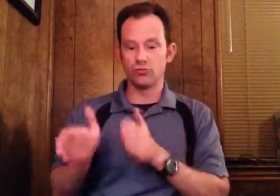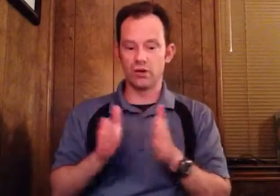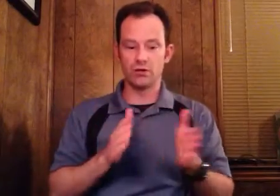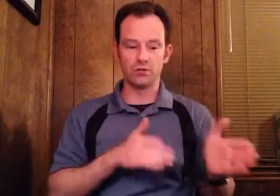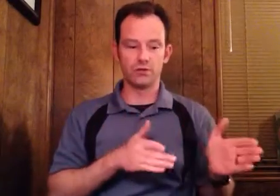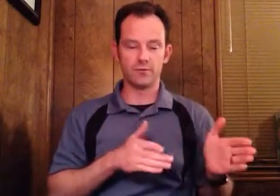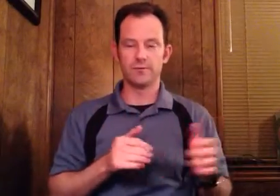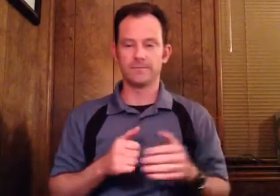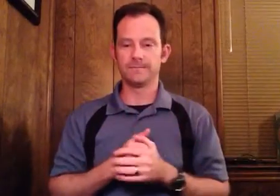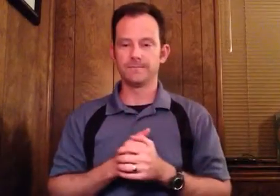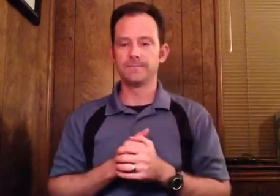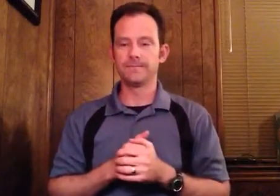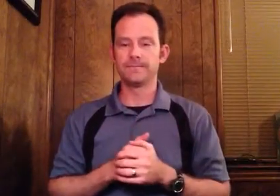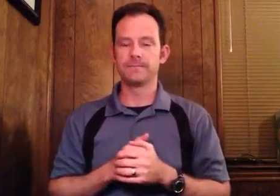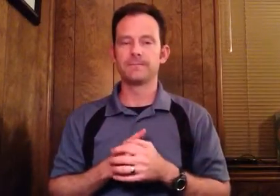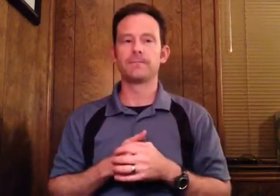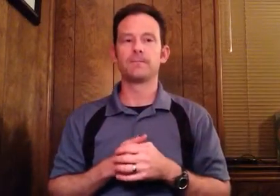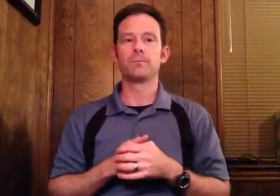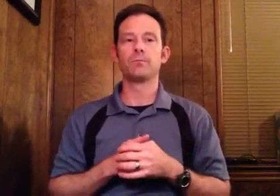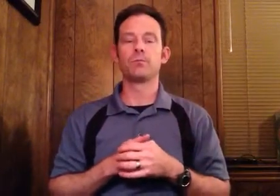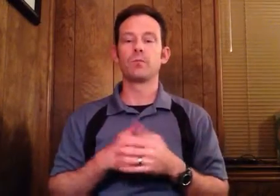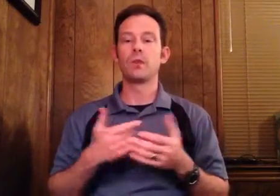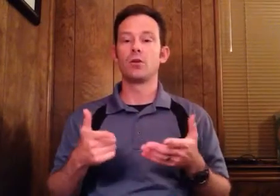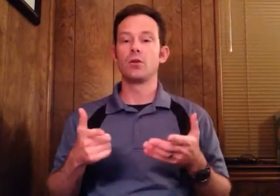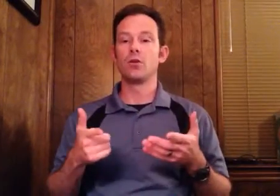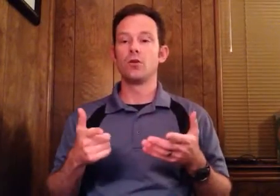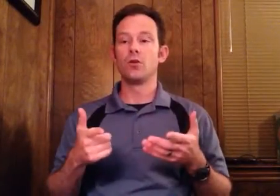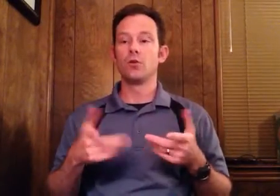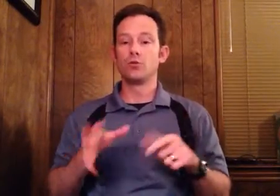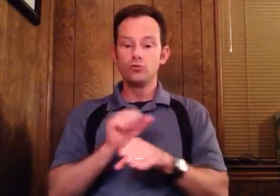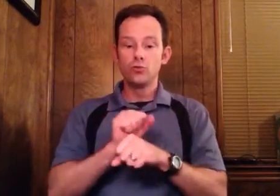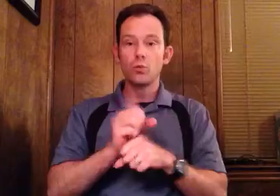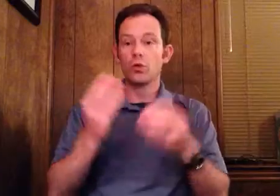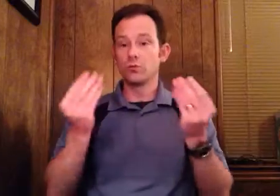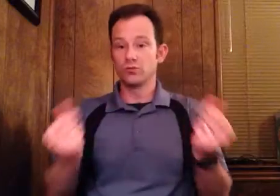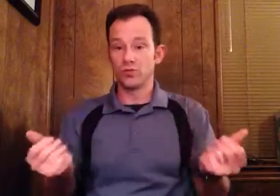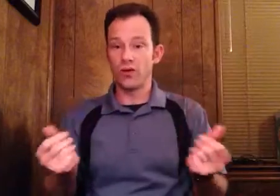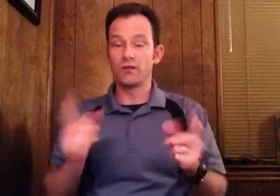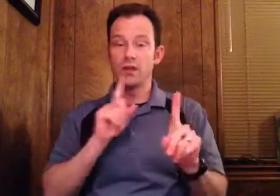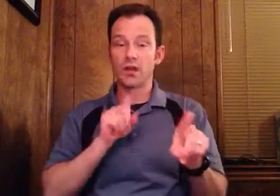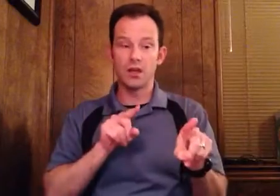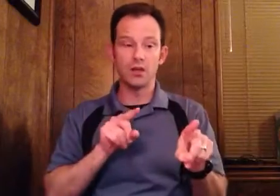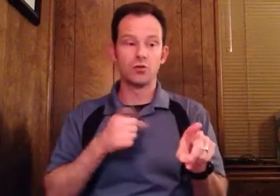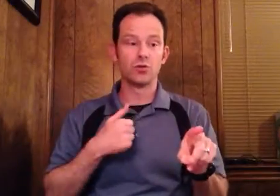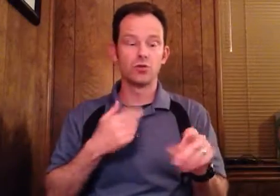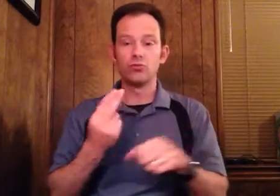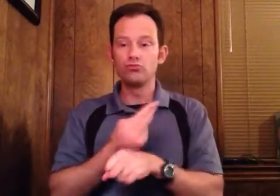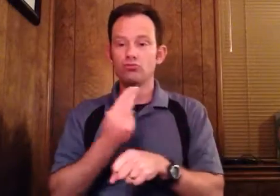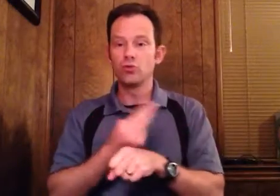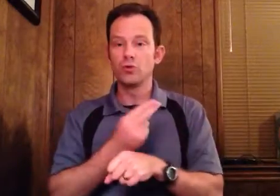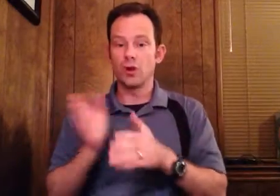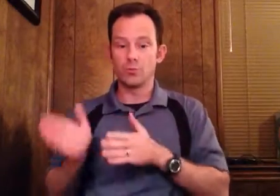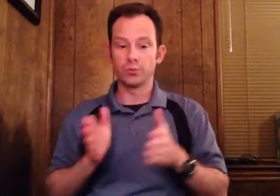piece. Good. And then we'll do the work. We'll solve our answer using our plan, and then we can check and make sure it's reasonable and that it